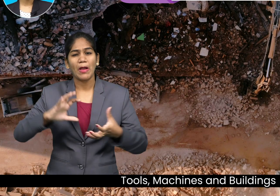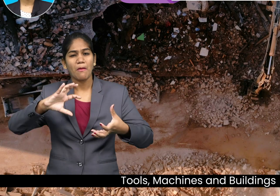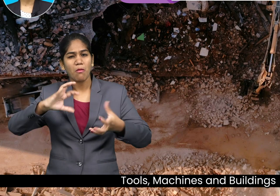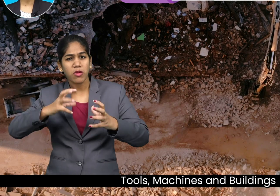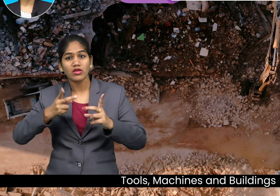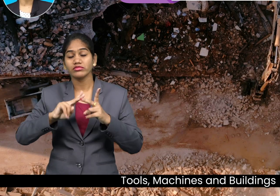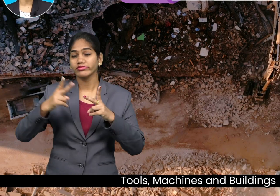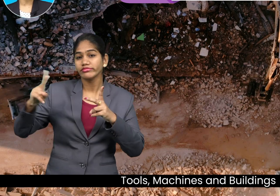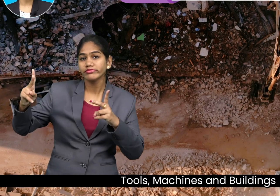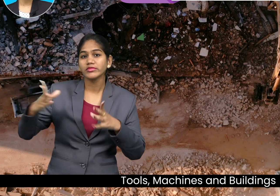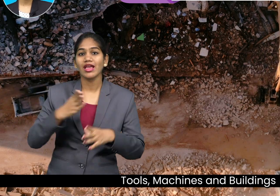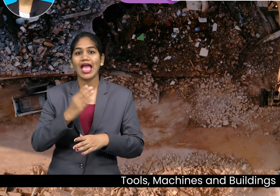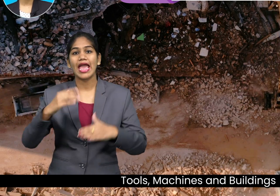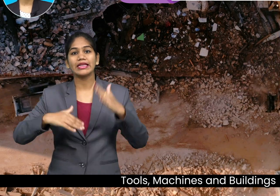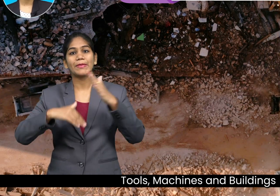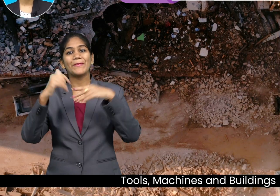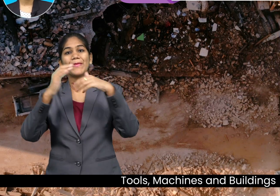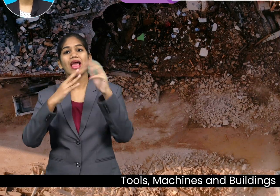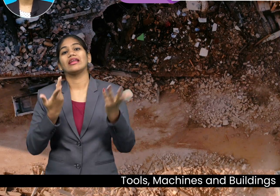machines, and buildings.